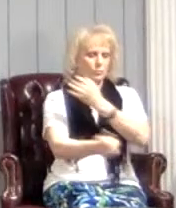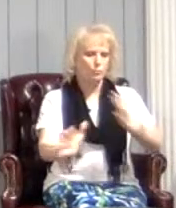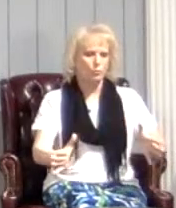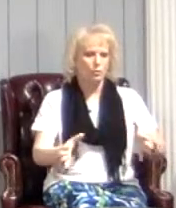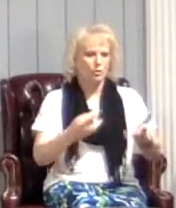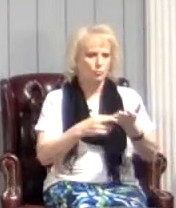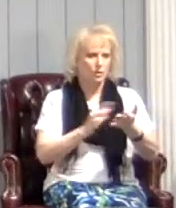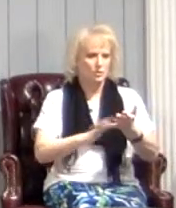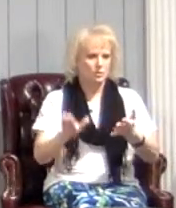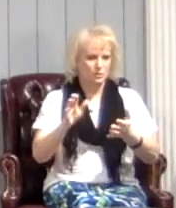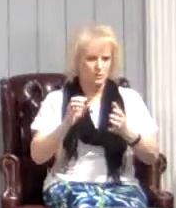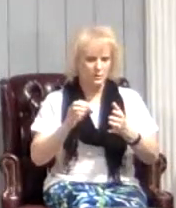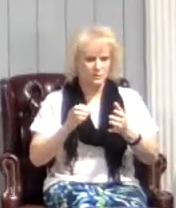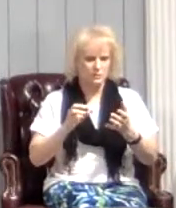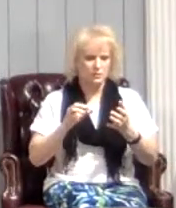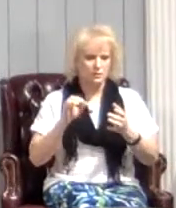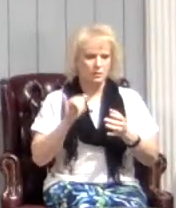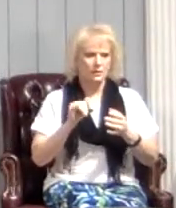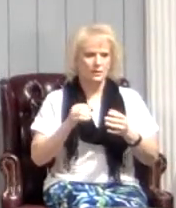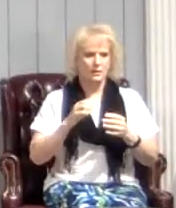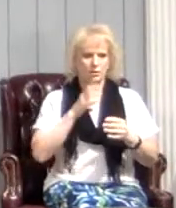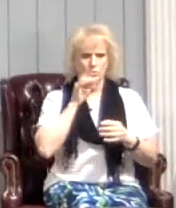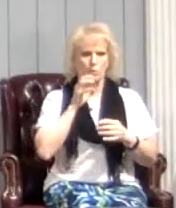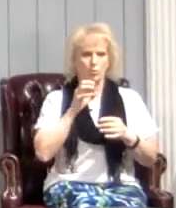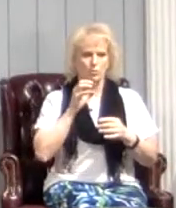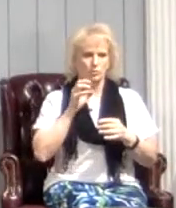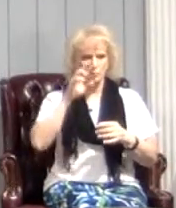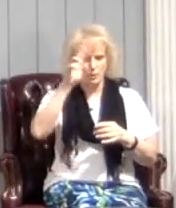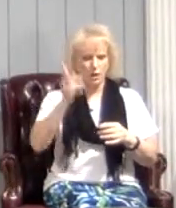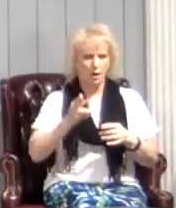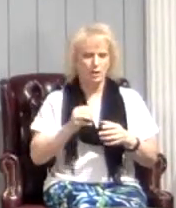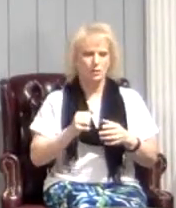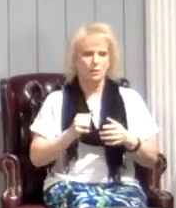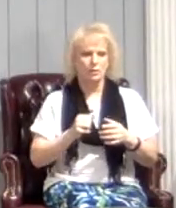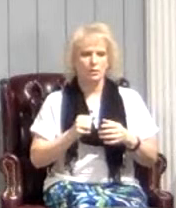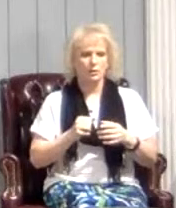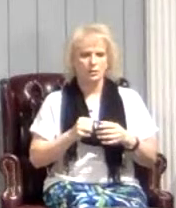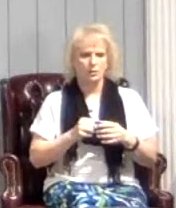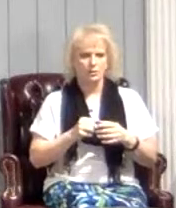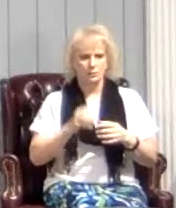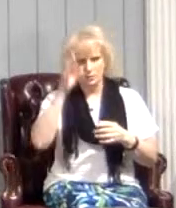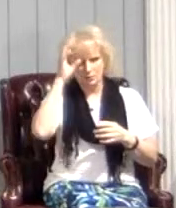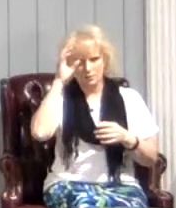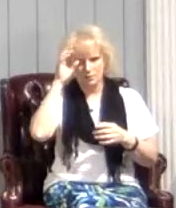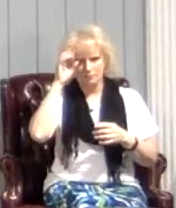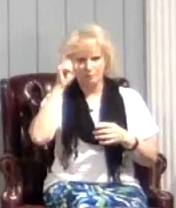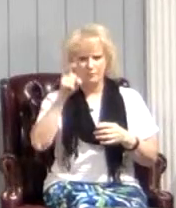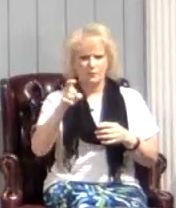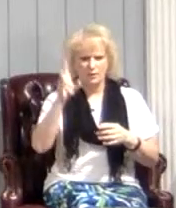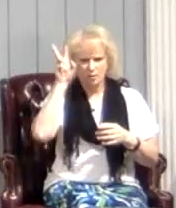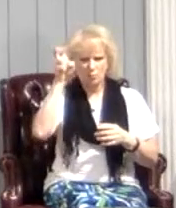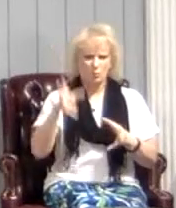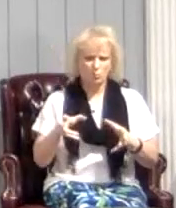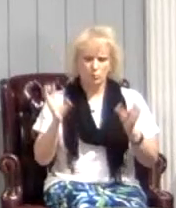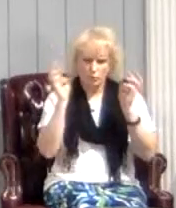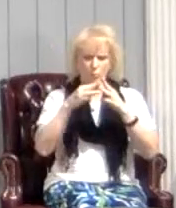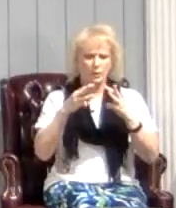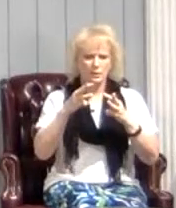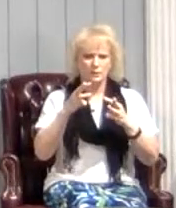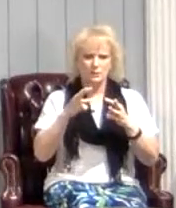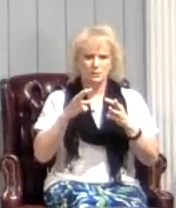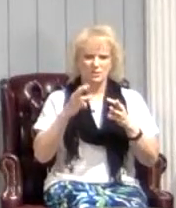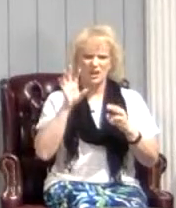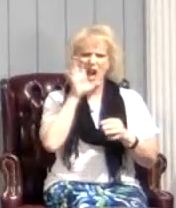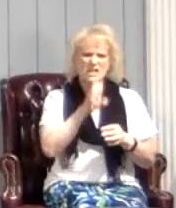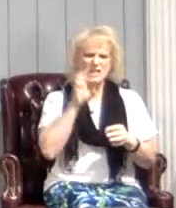His horns shall be exalted with honor. The wicked shall see it and be grieved. He shall gnash with his teeth and melt away. The desire of the